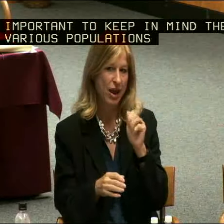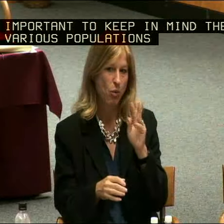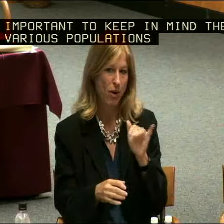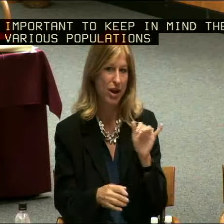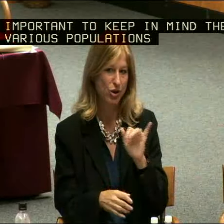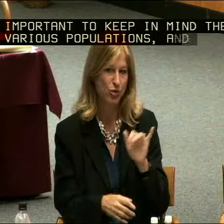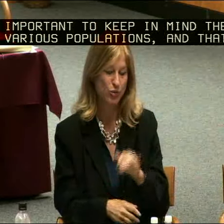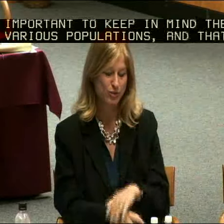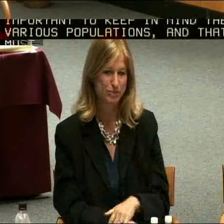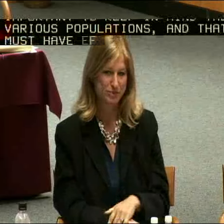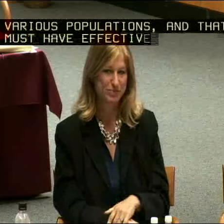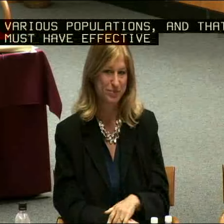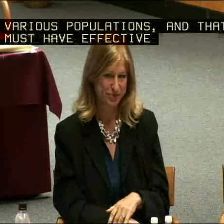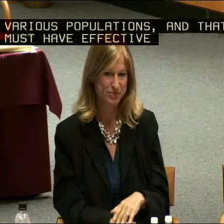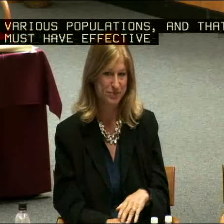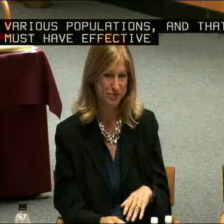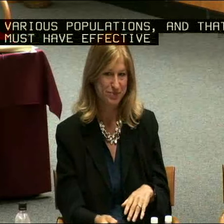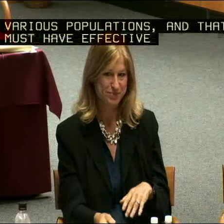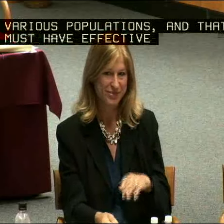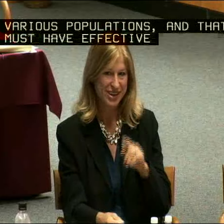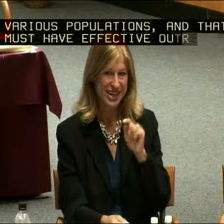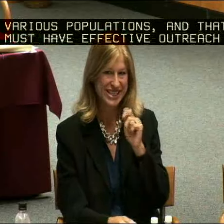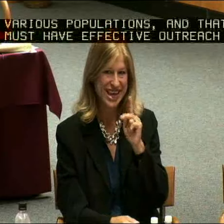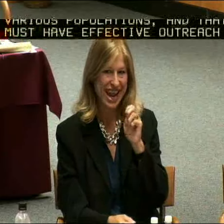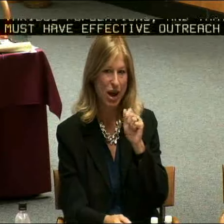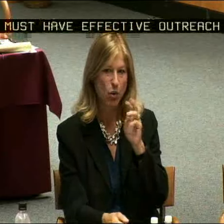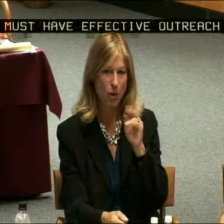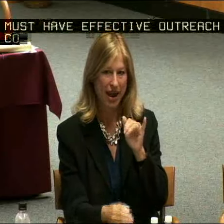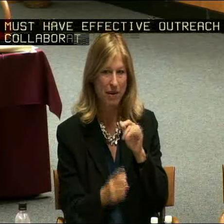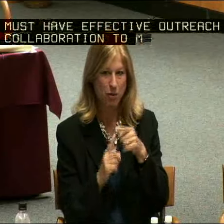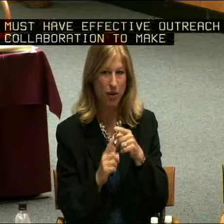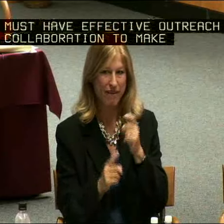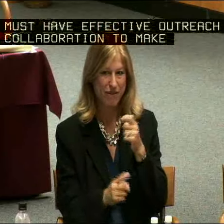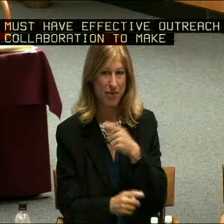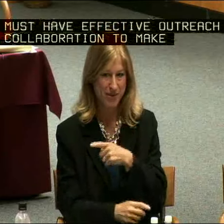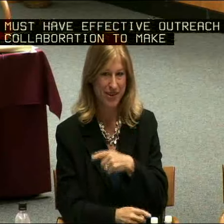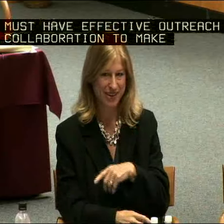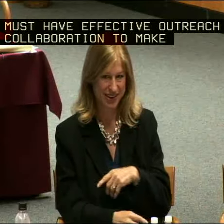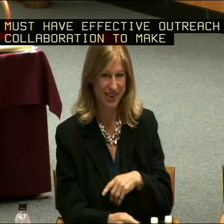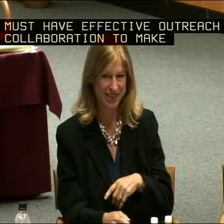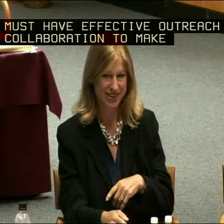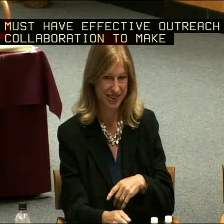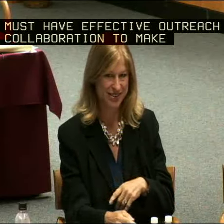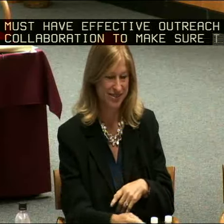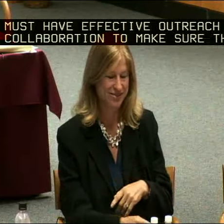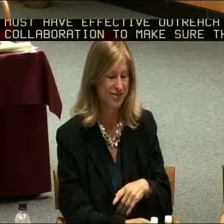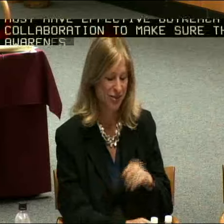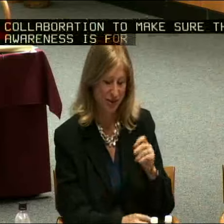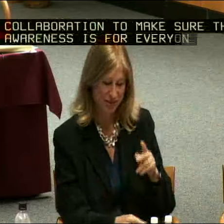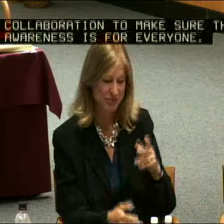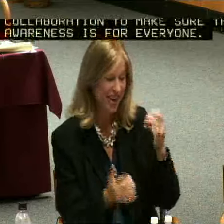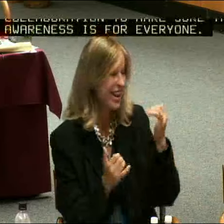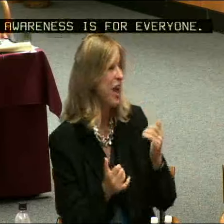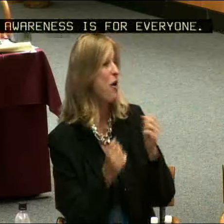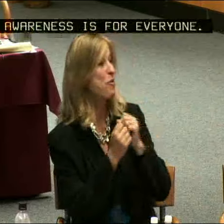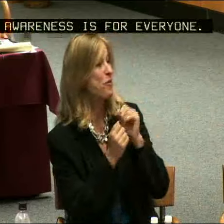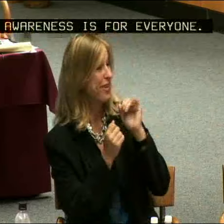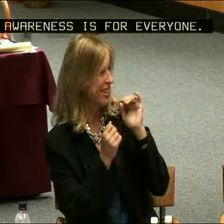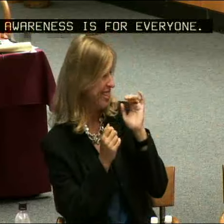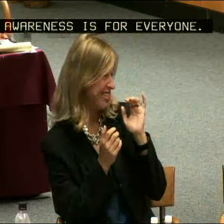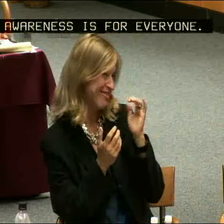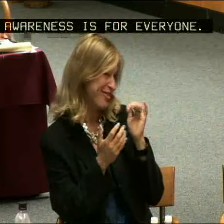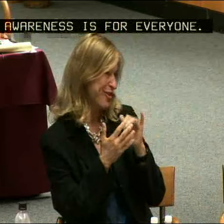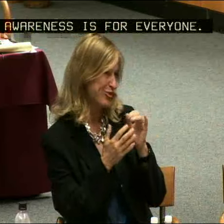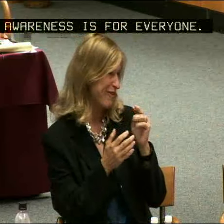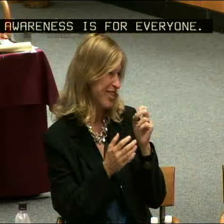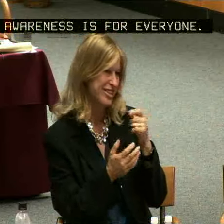collaboration to make sure that awareness is for everyone. And those are the takeaways I believe we can